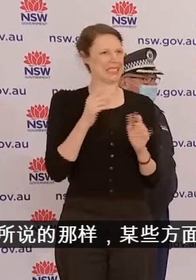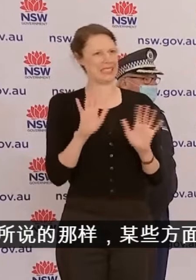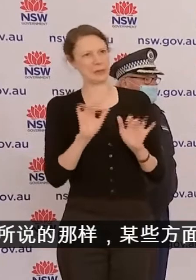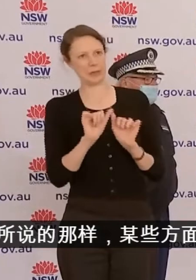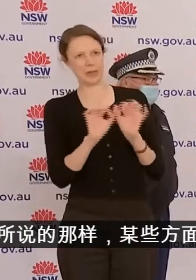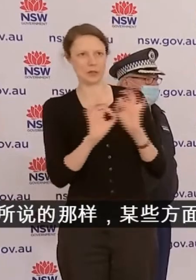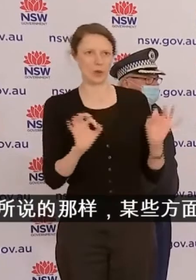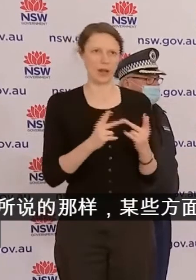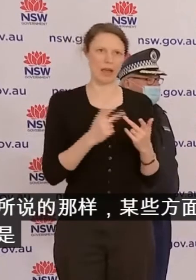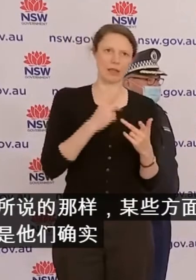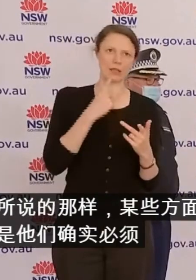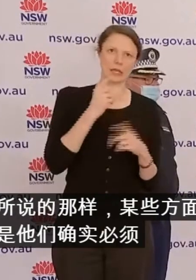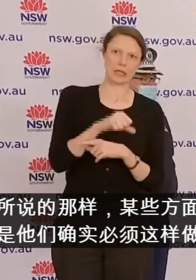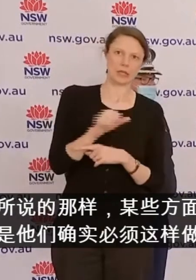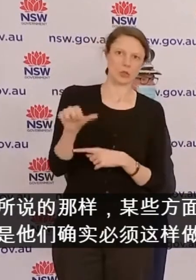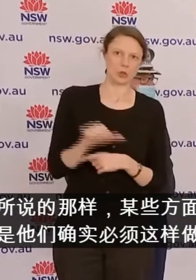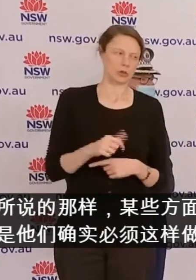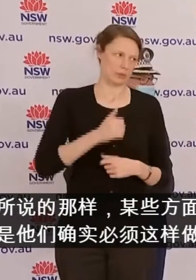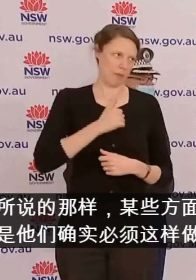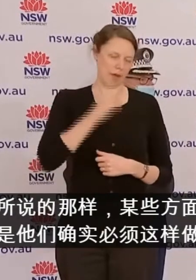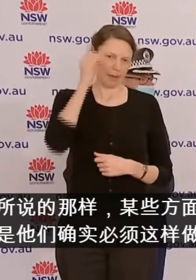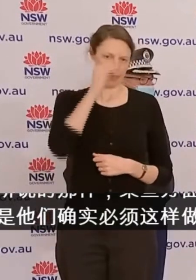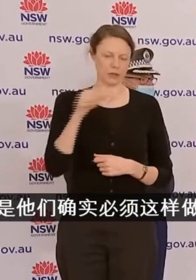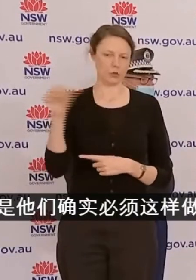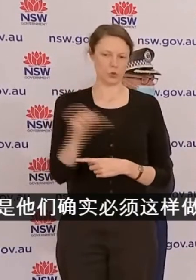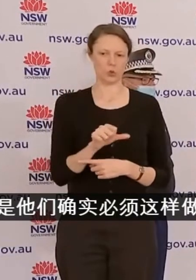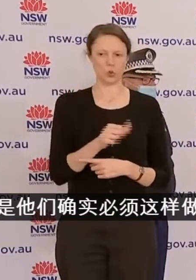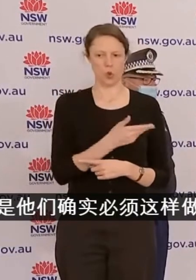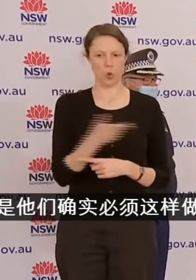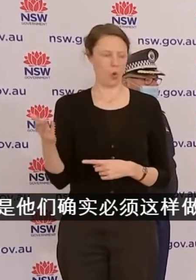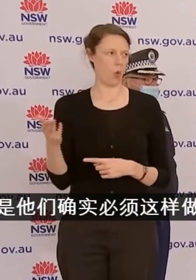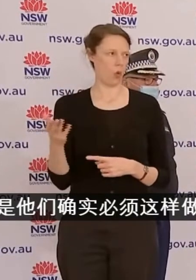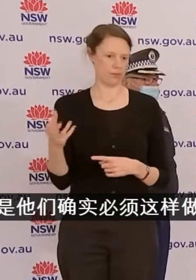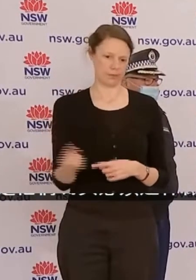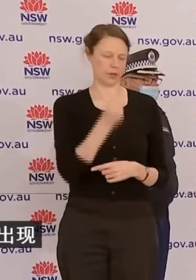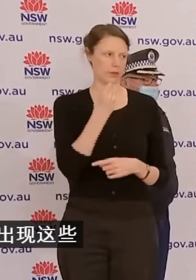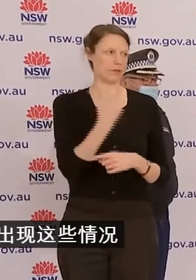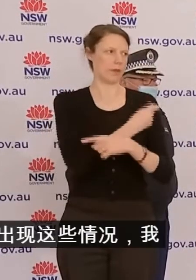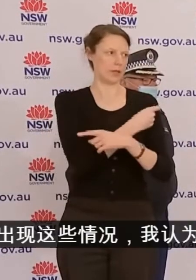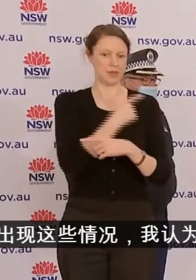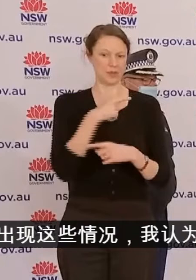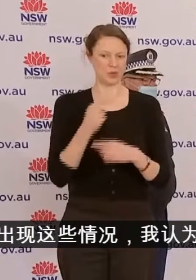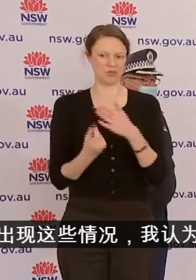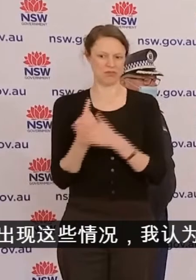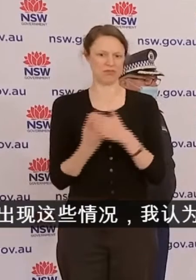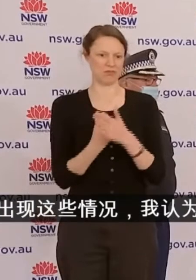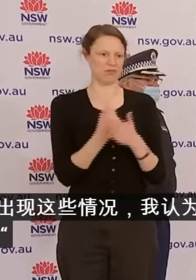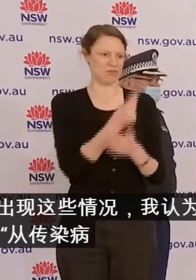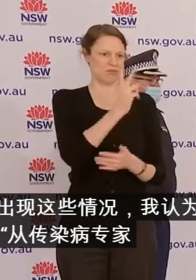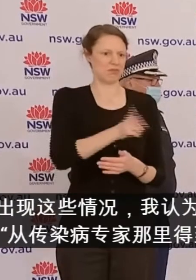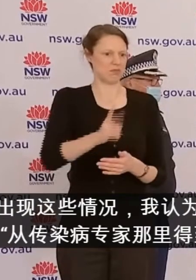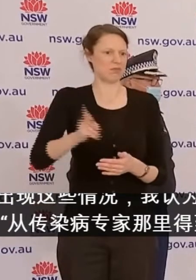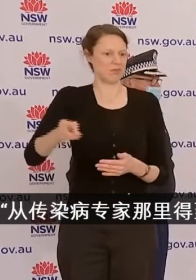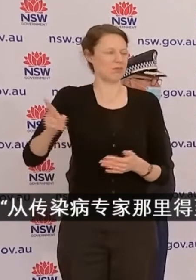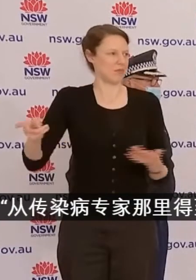yesterday, but my view is they do have to be, because we have these situations arising more and more, and I think that the advice I'm